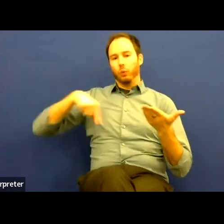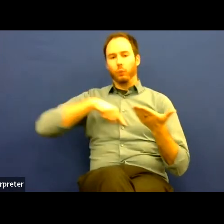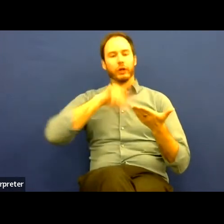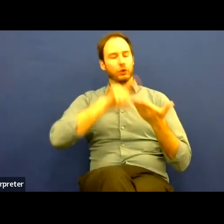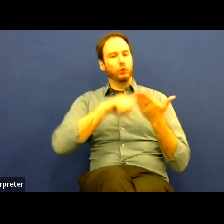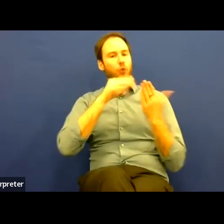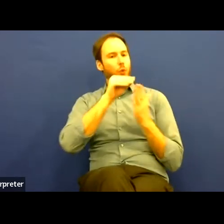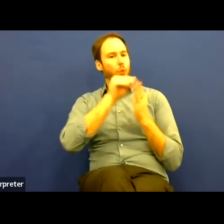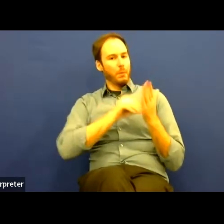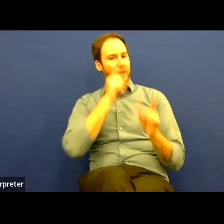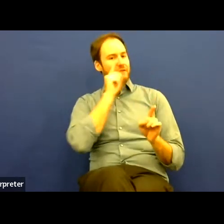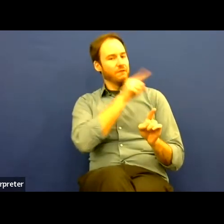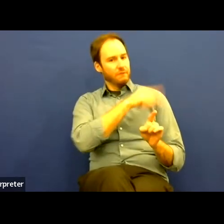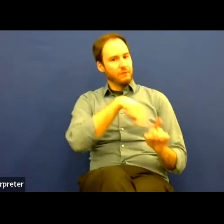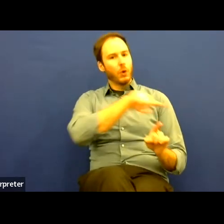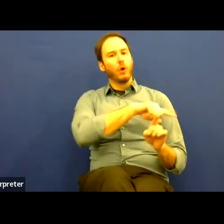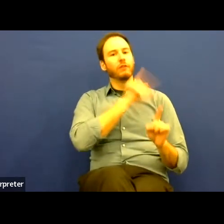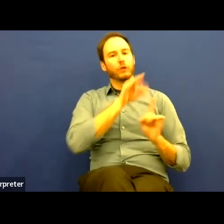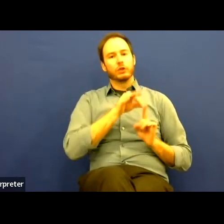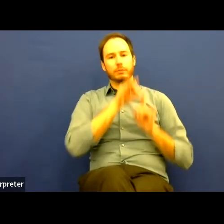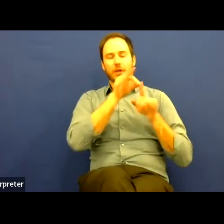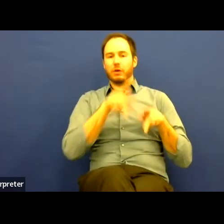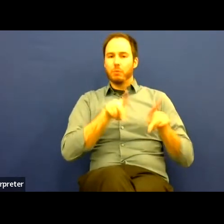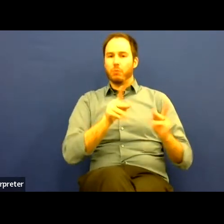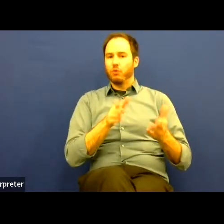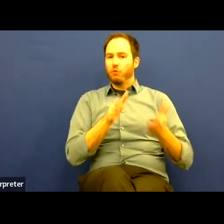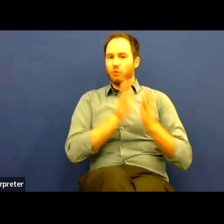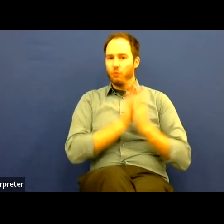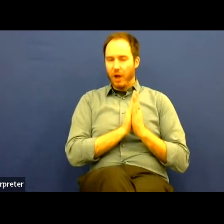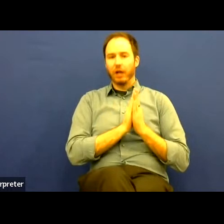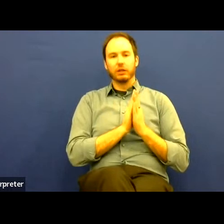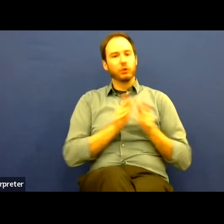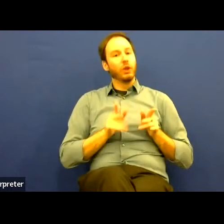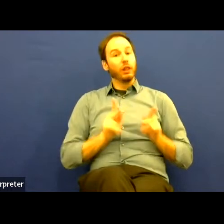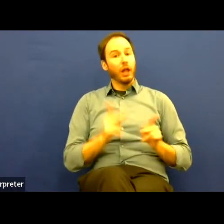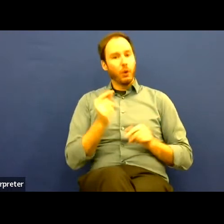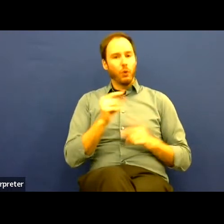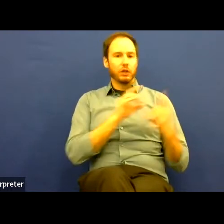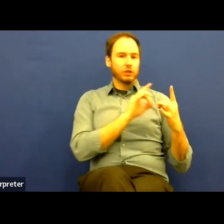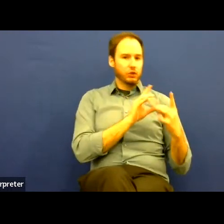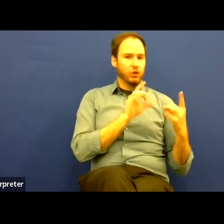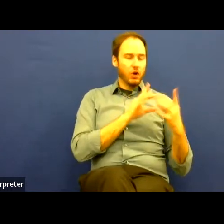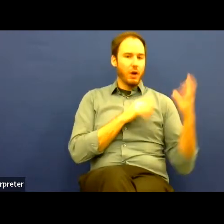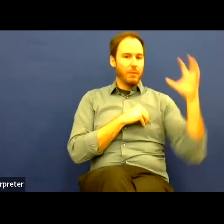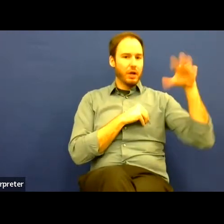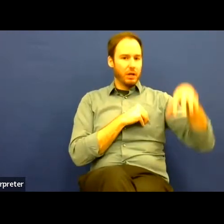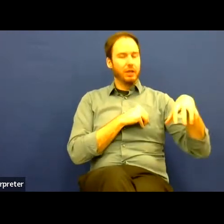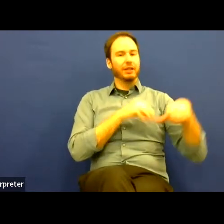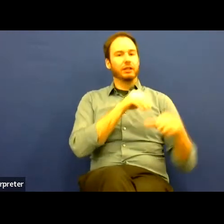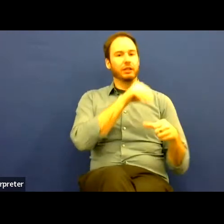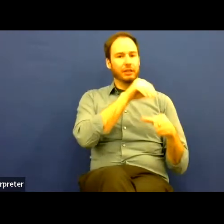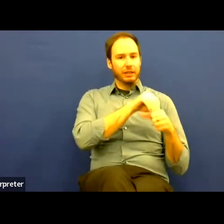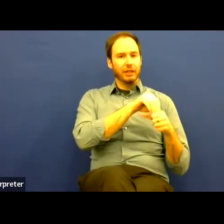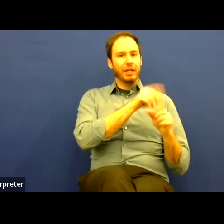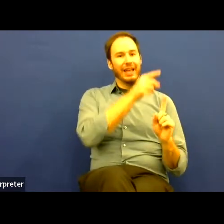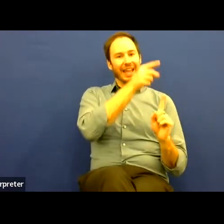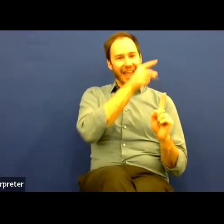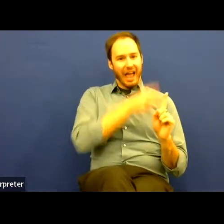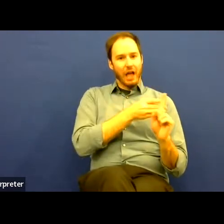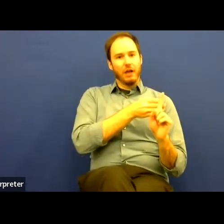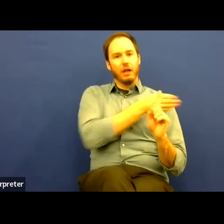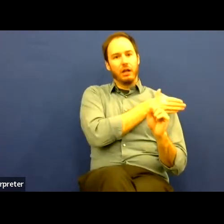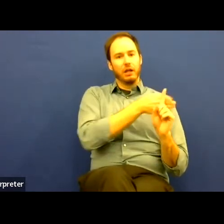application for a special permit to allow a Starbucks location in half of